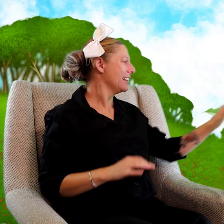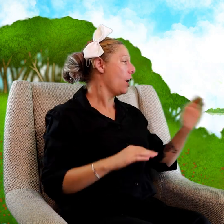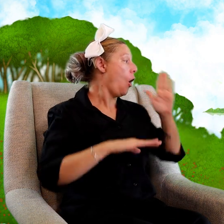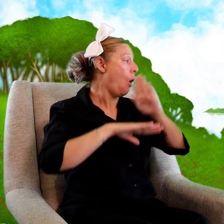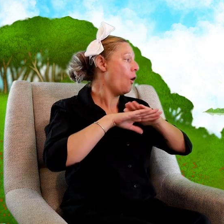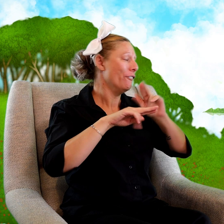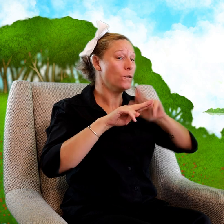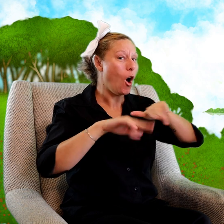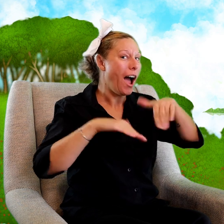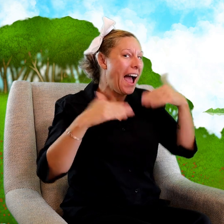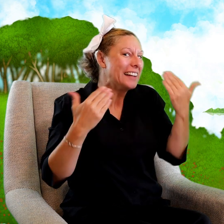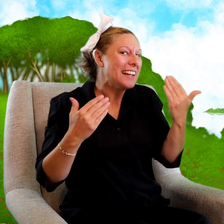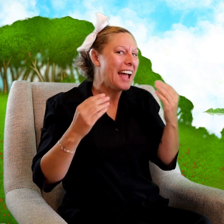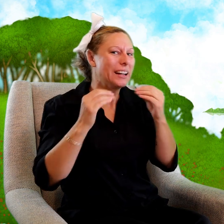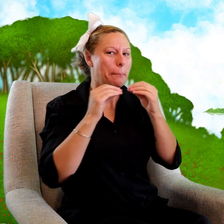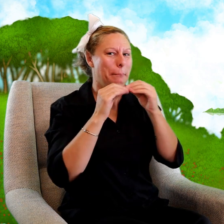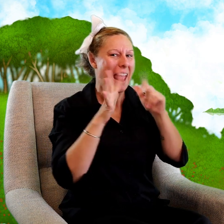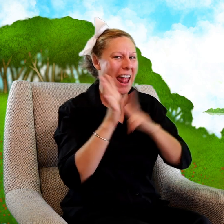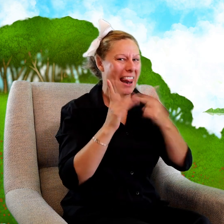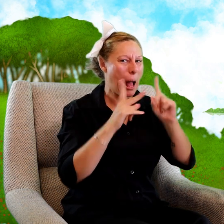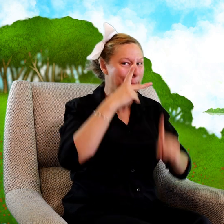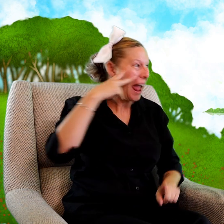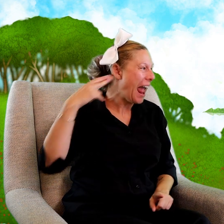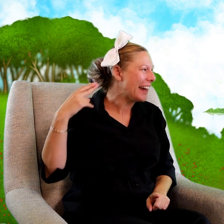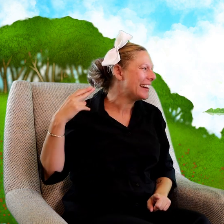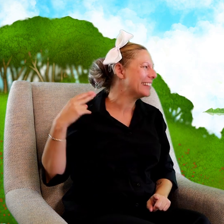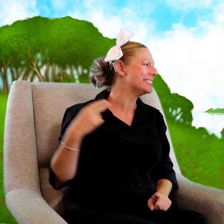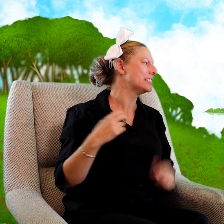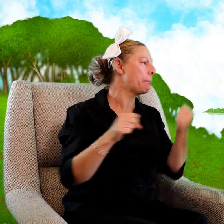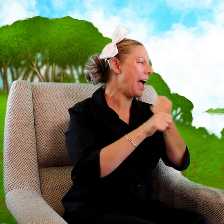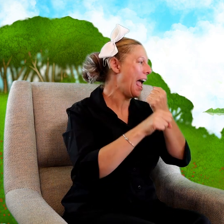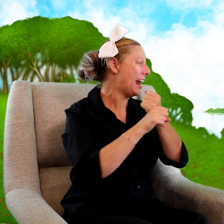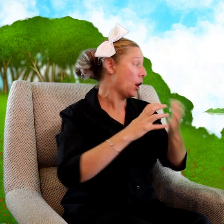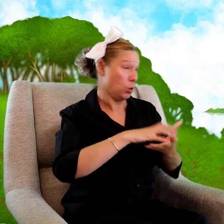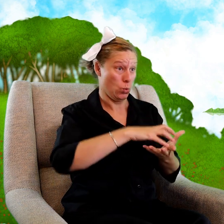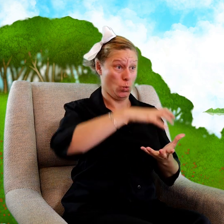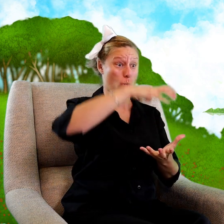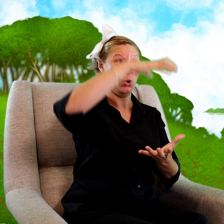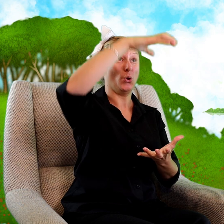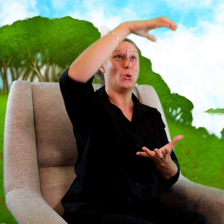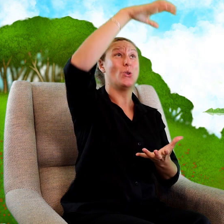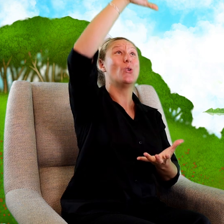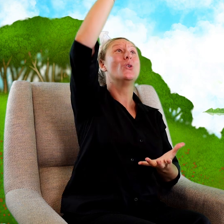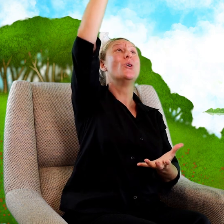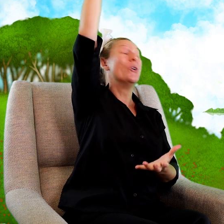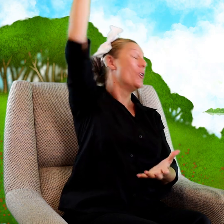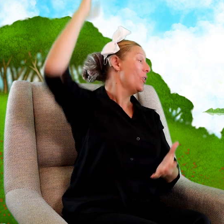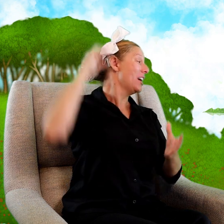On Friday, Ben and Bandit made a gazillion